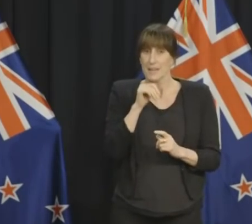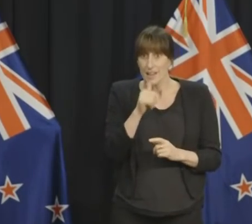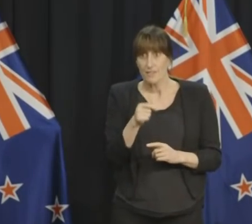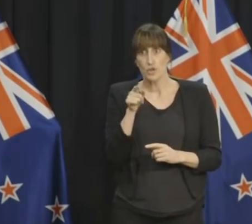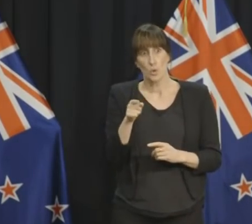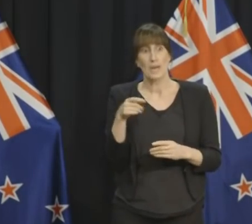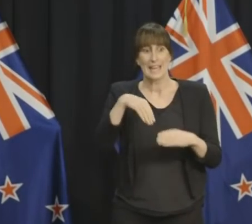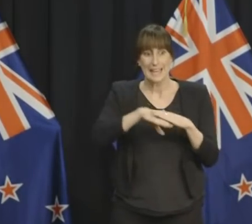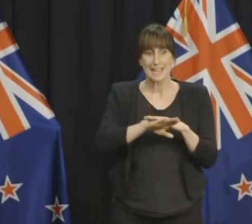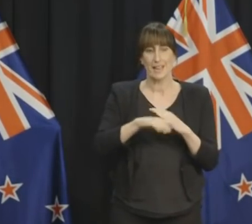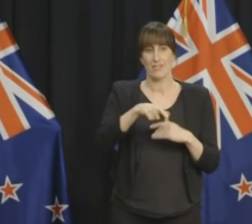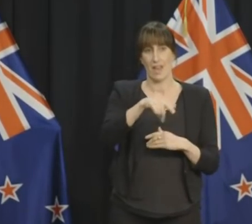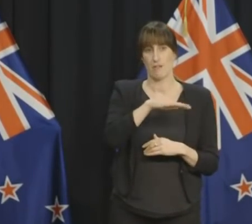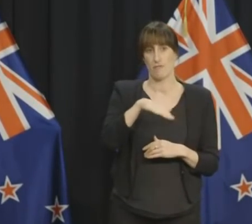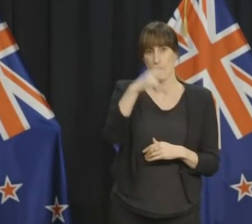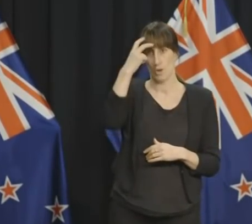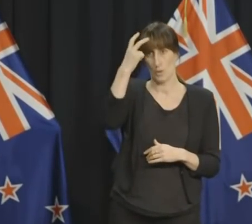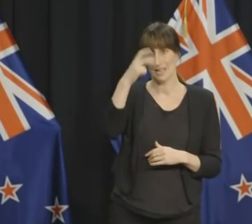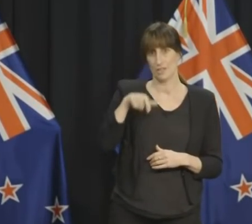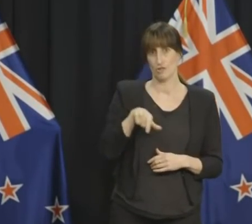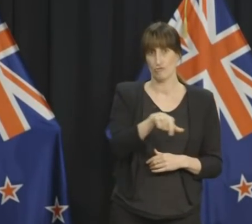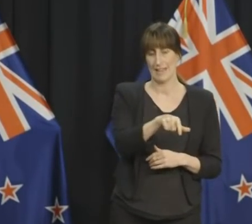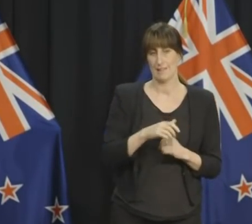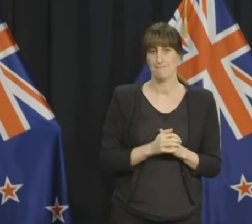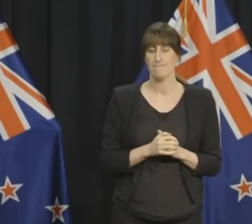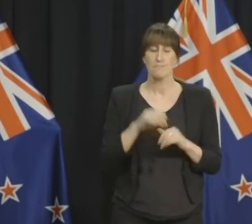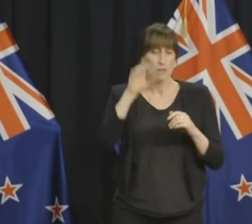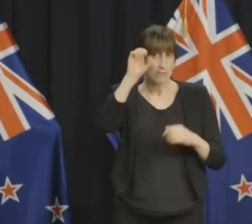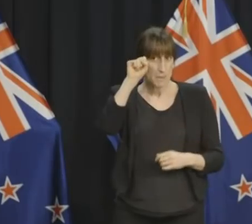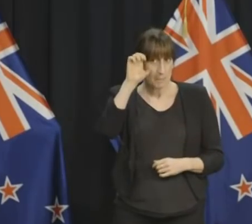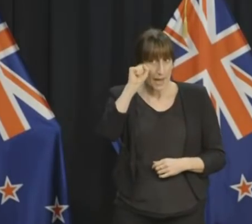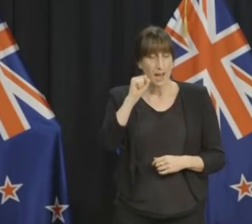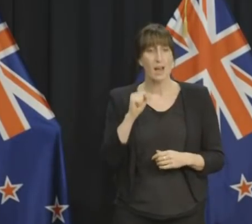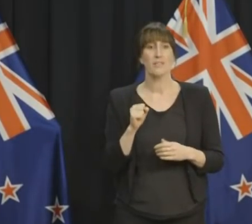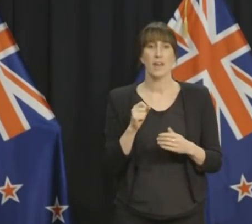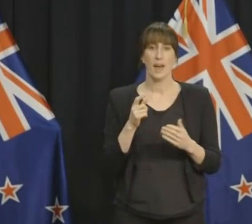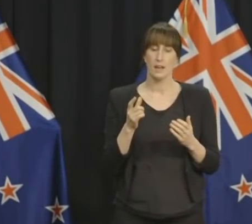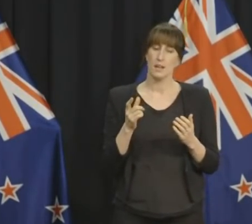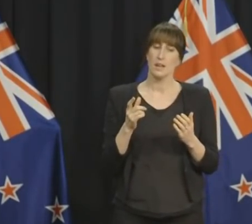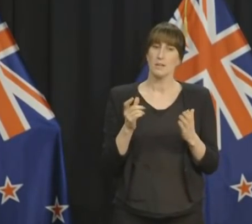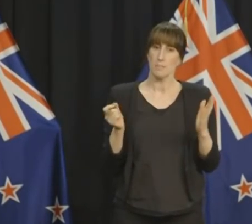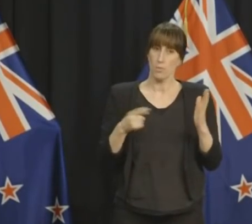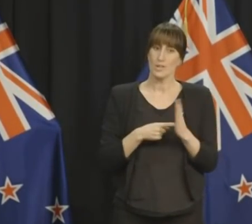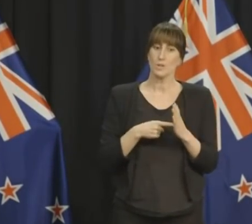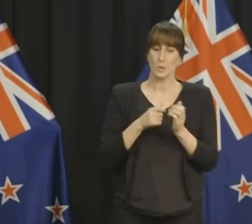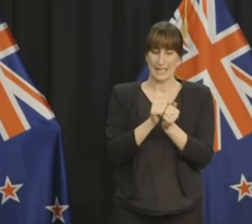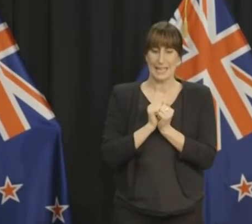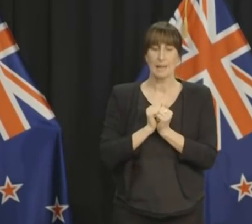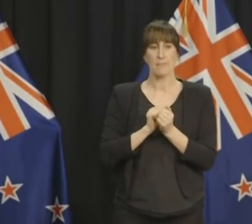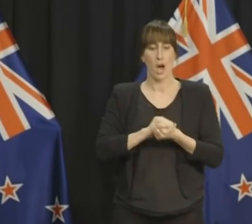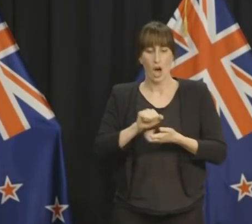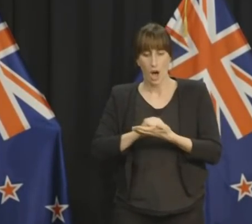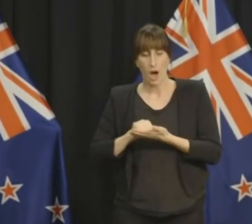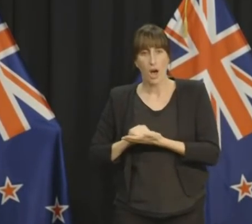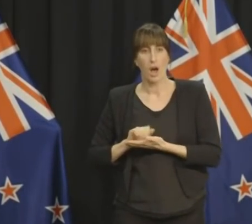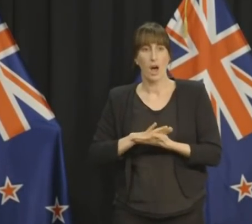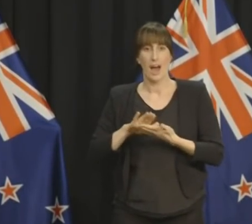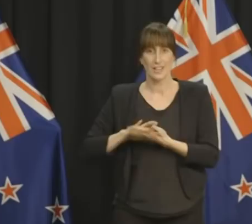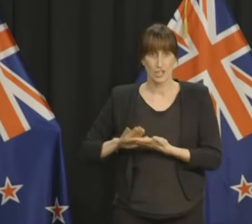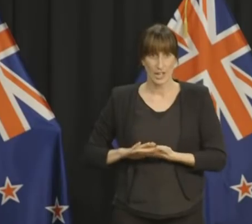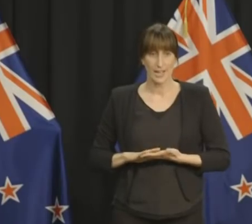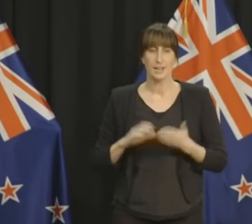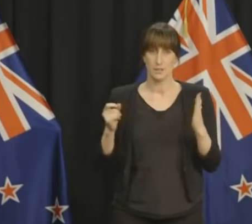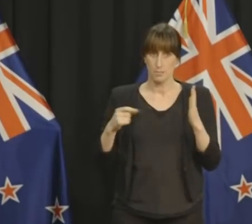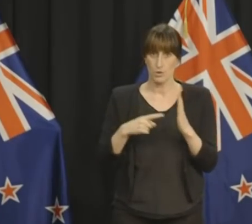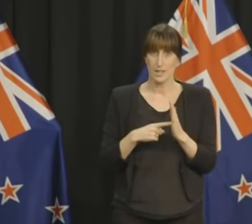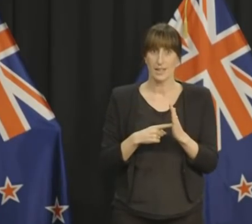against COVID-19 is basic hygiene measures. A reminder that our key public health measures, which remain important in protecting yourselves and each